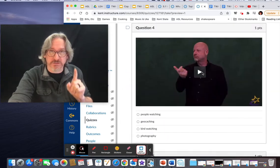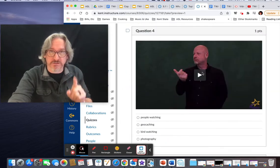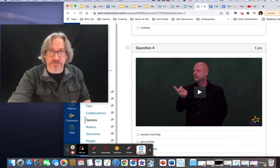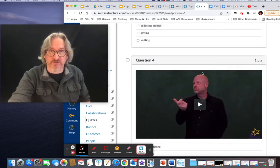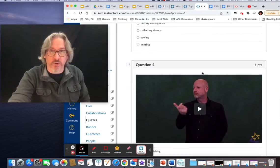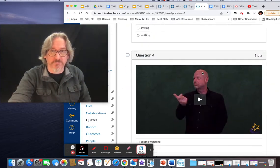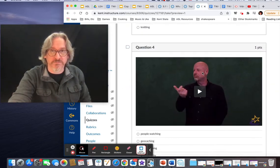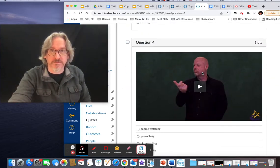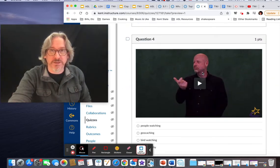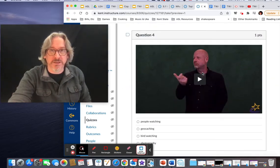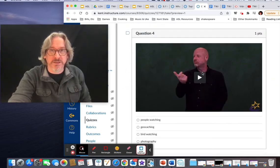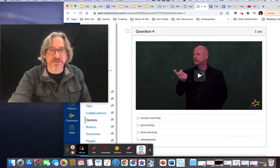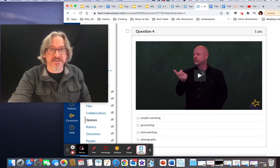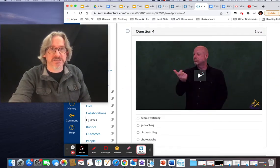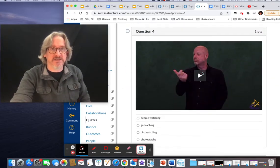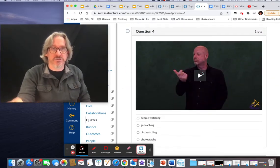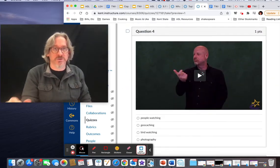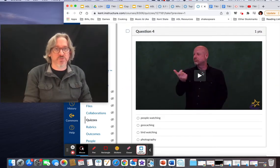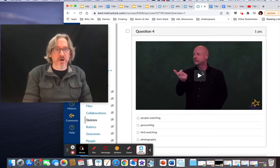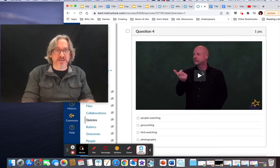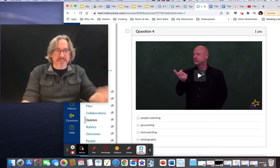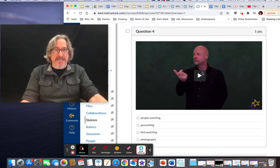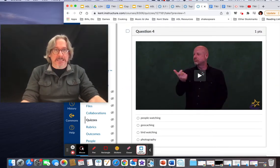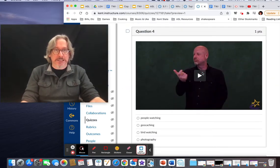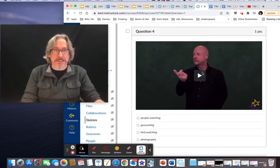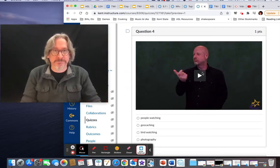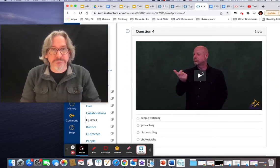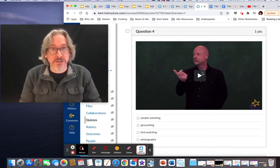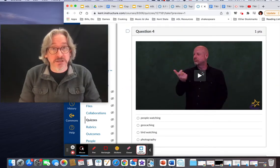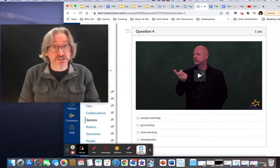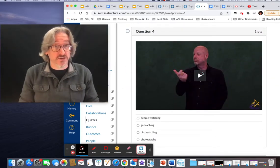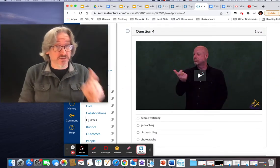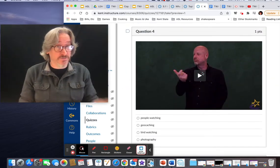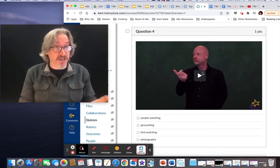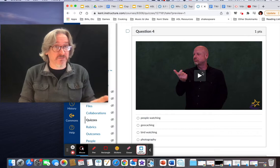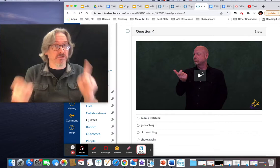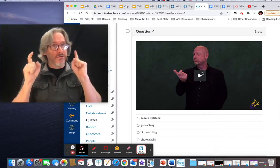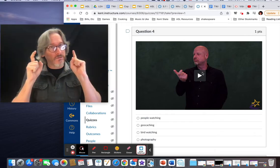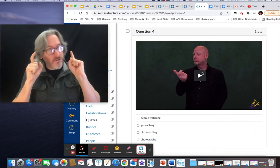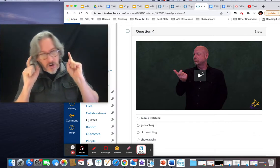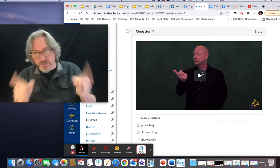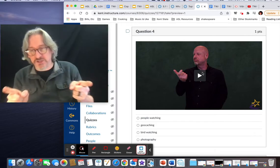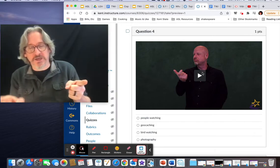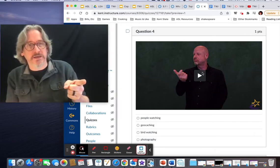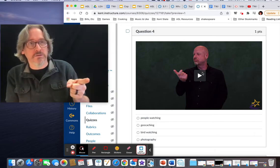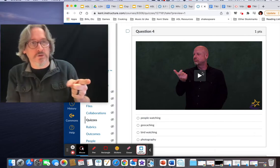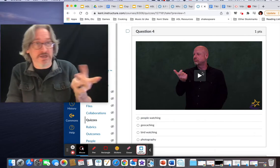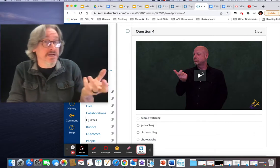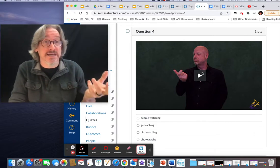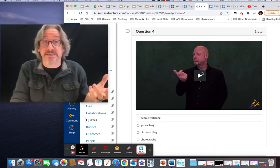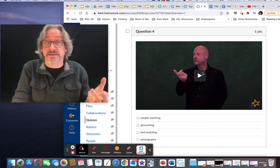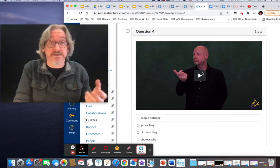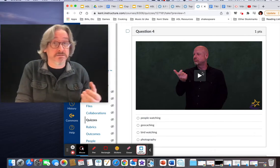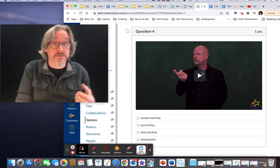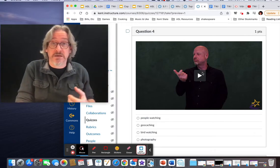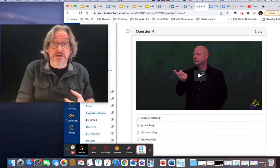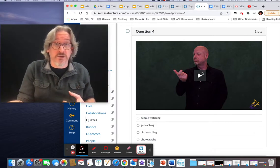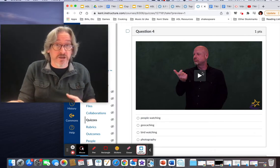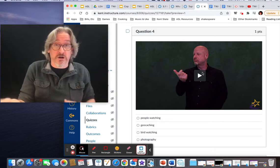It's number 4. There's always one that they get you. So just be careful. Always look at what the context